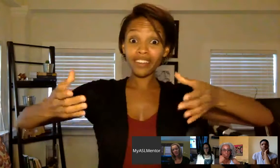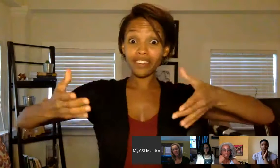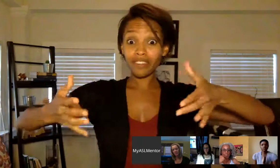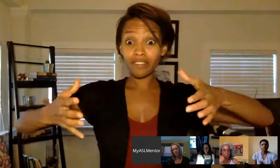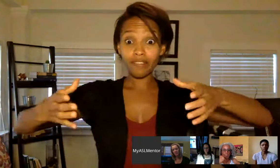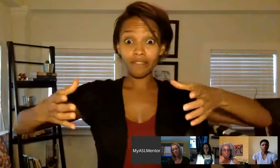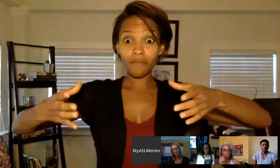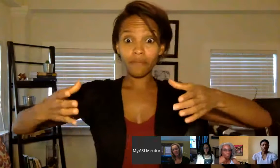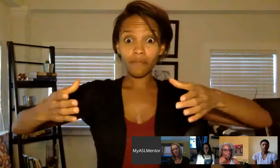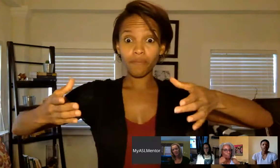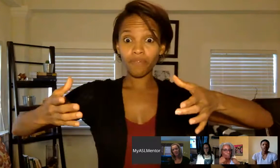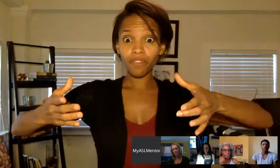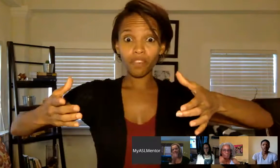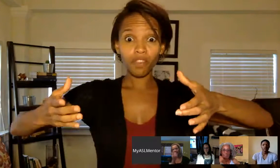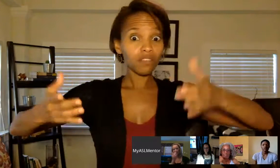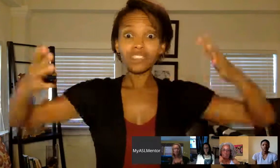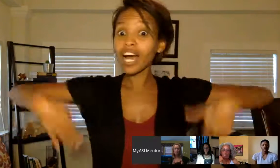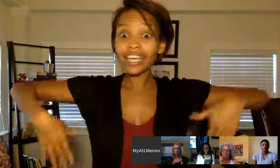yet?